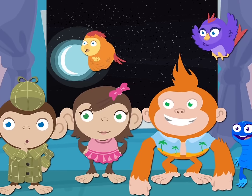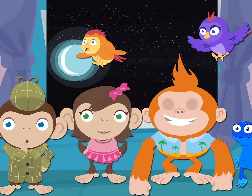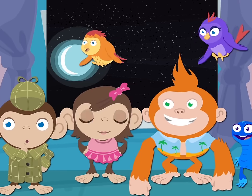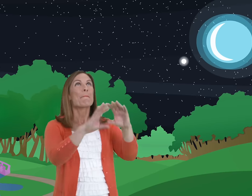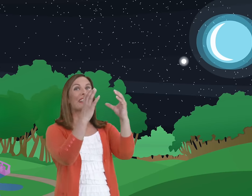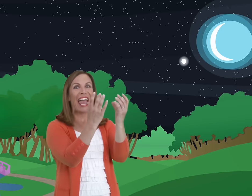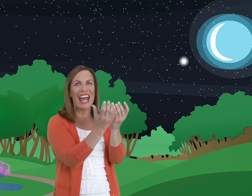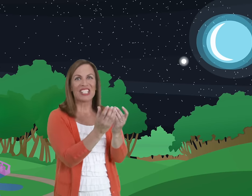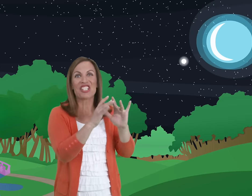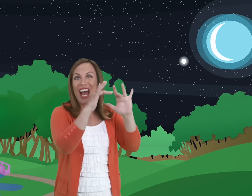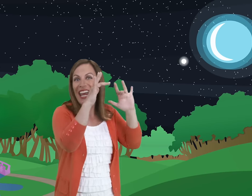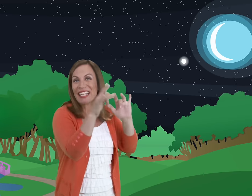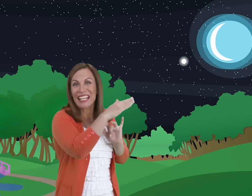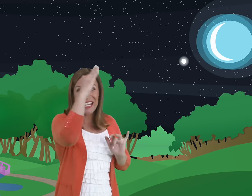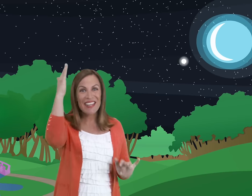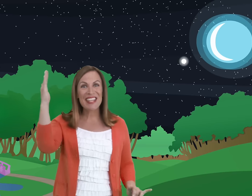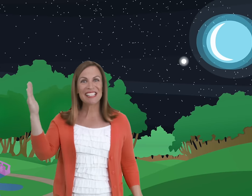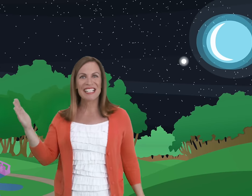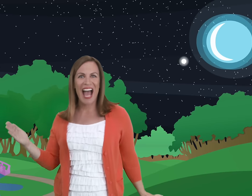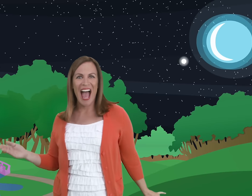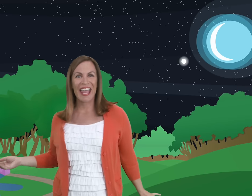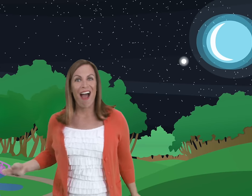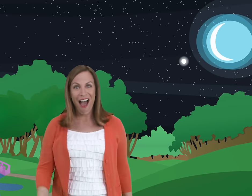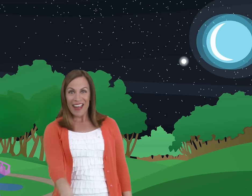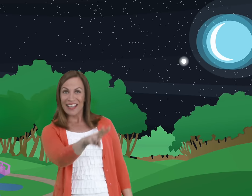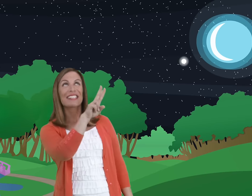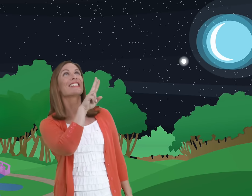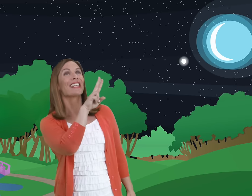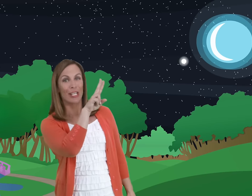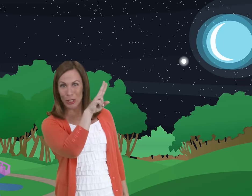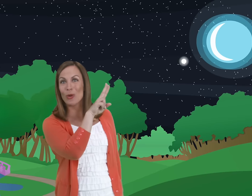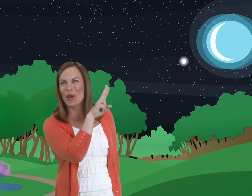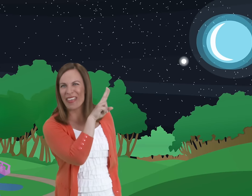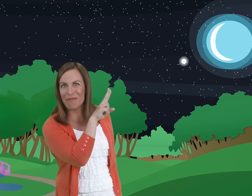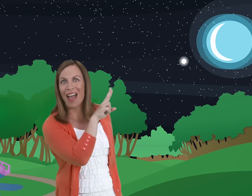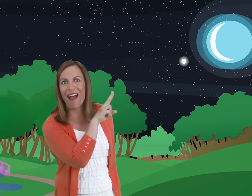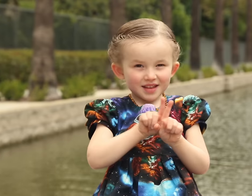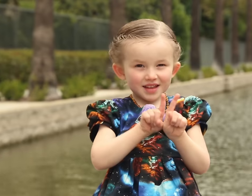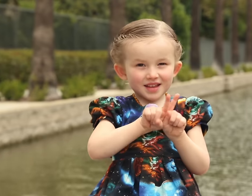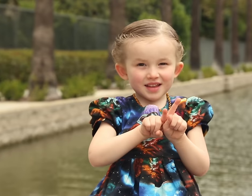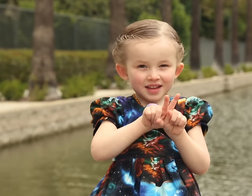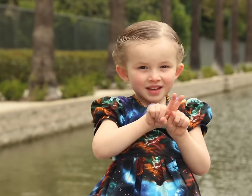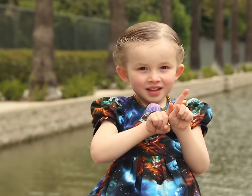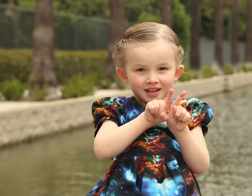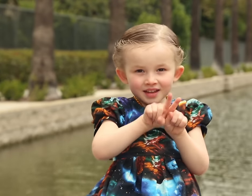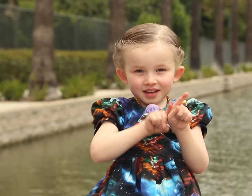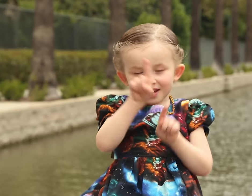Yeah, I knew that. Planet shining in the sky. I can see you with my eyes. I once thought